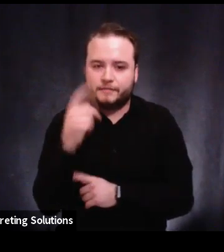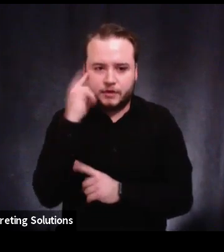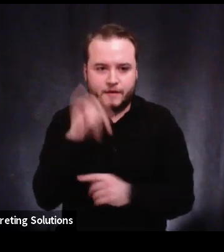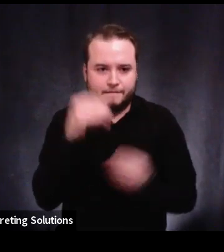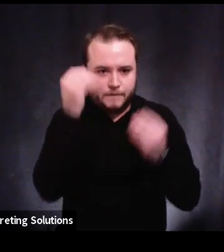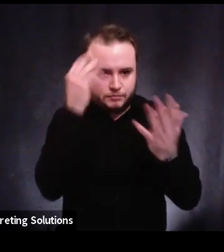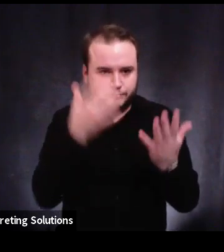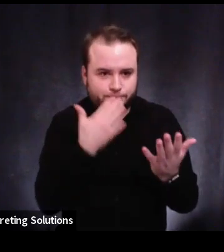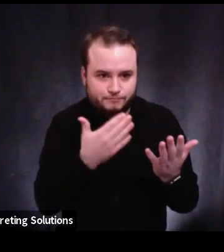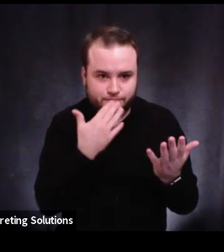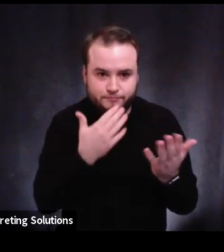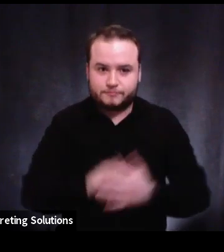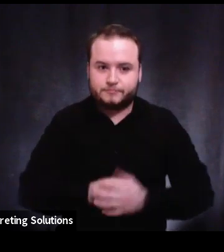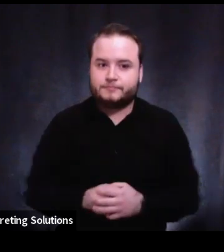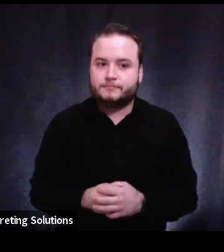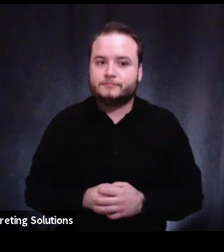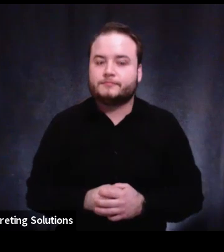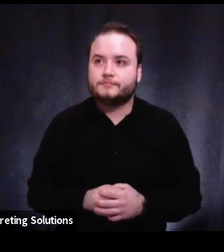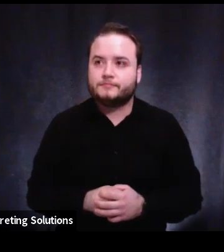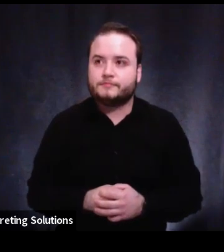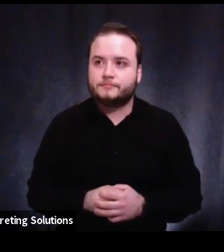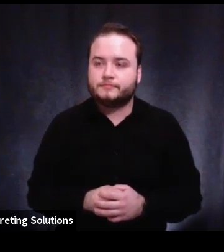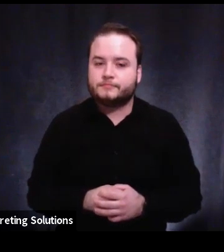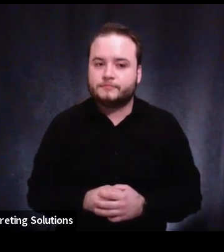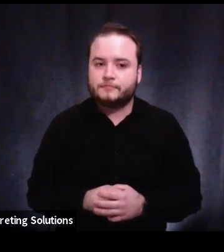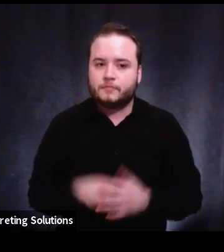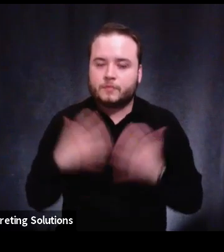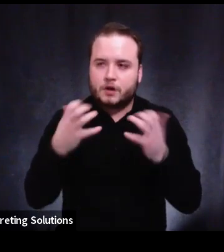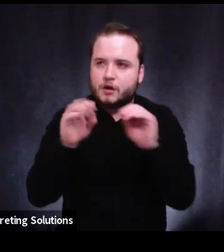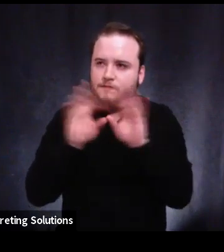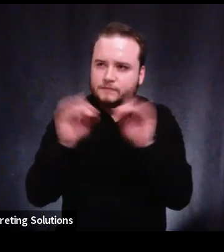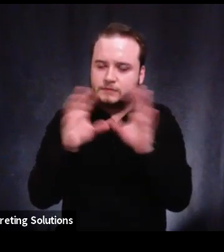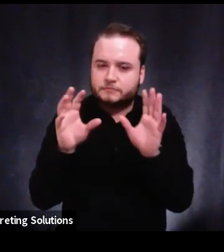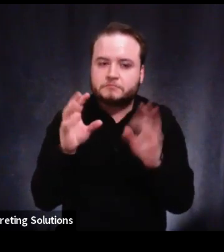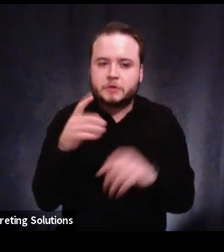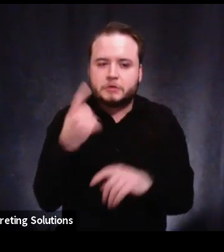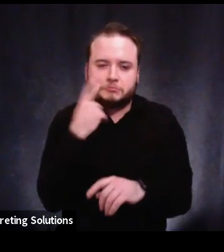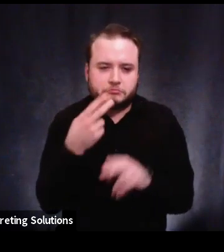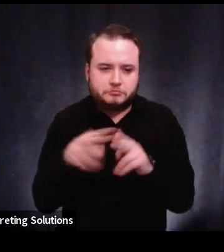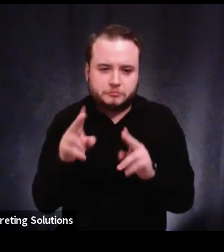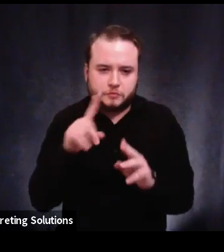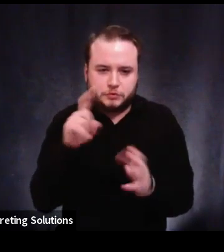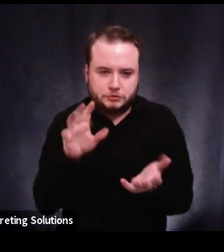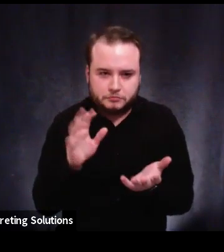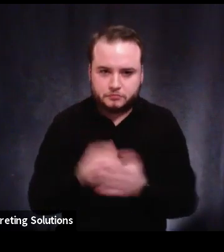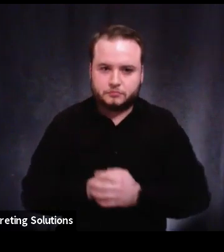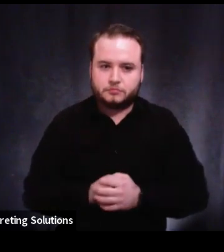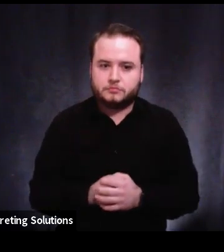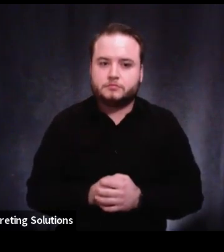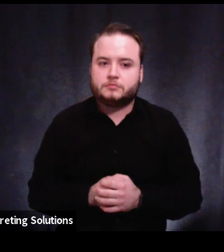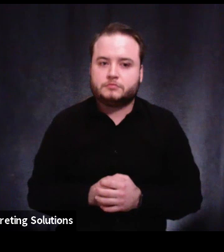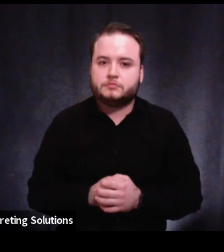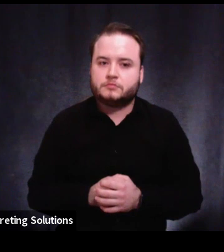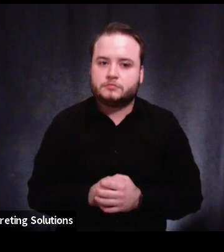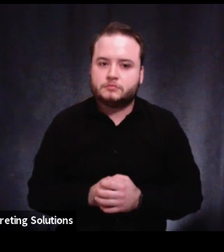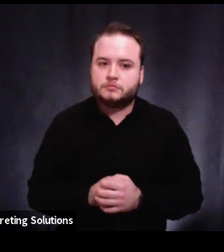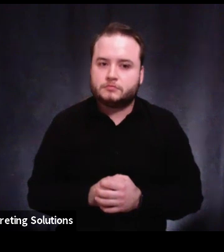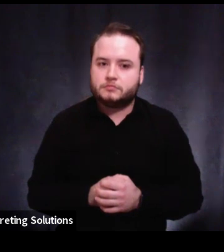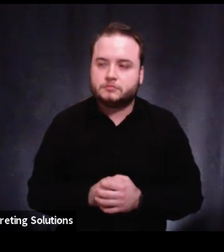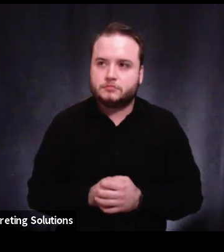a couple of things. Just very quick questions, I think. On the fourth scenario that you laid out, extending the